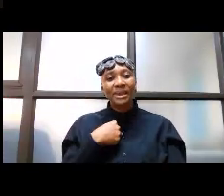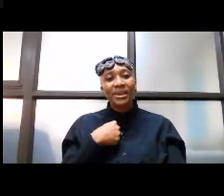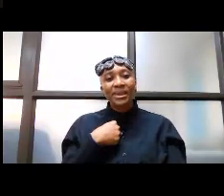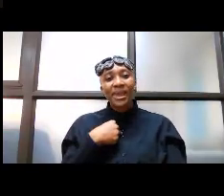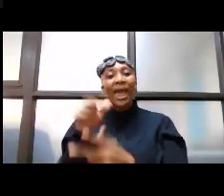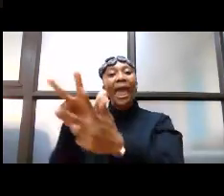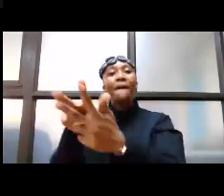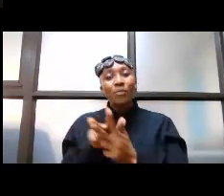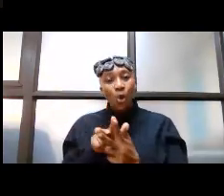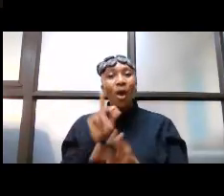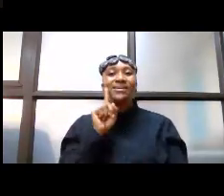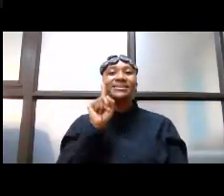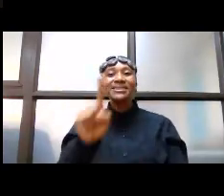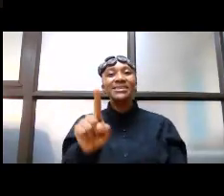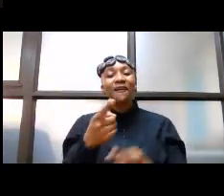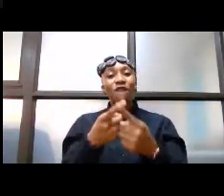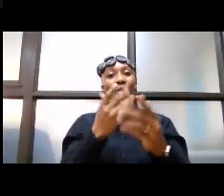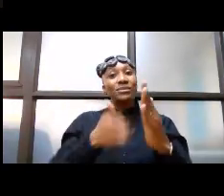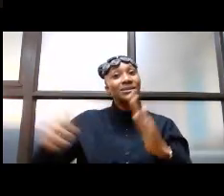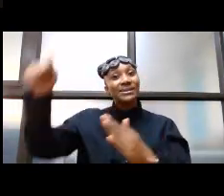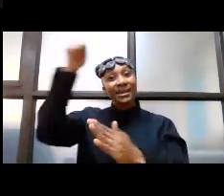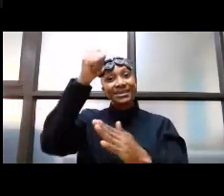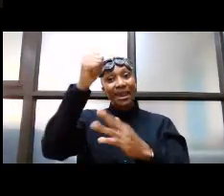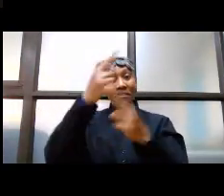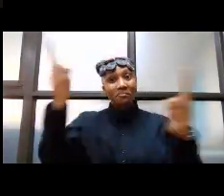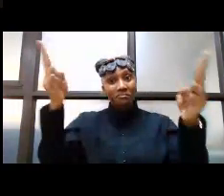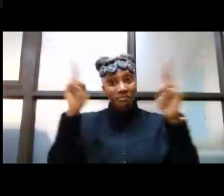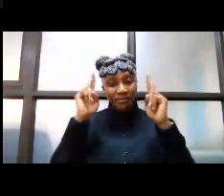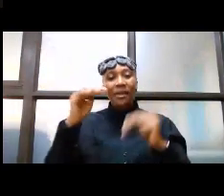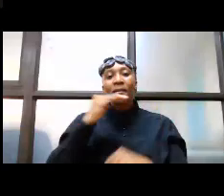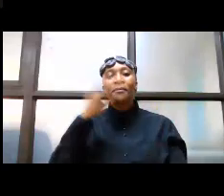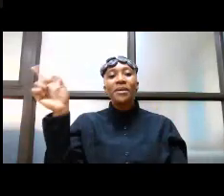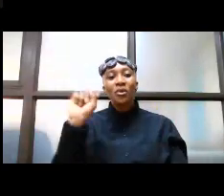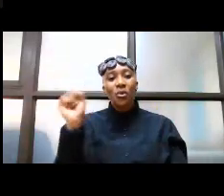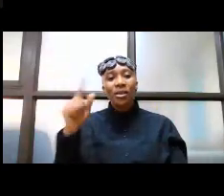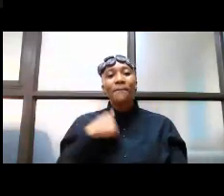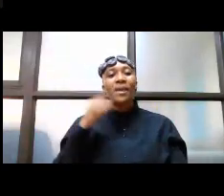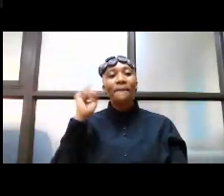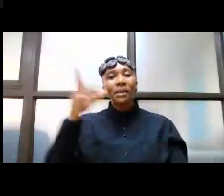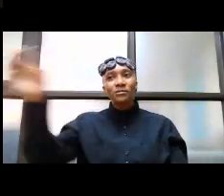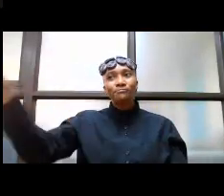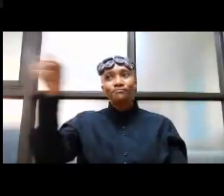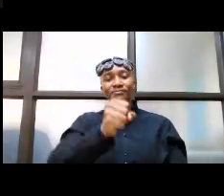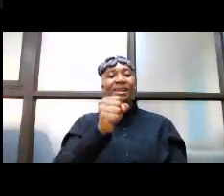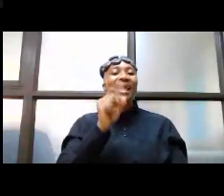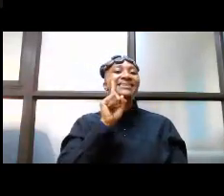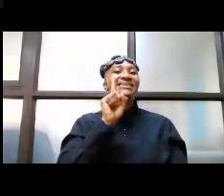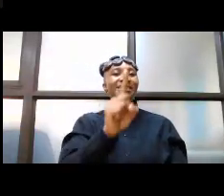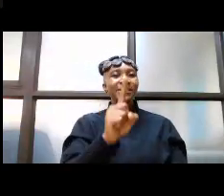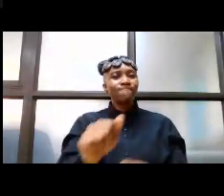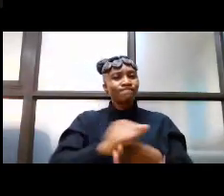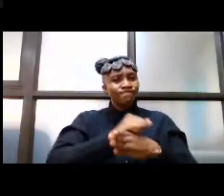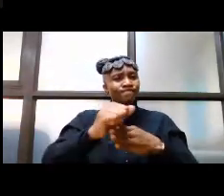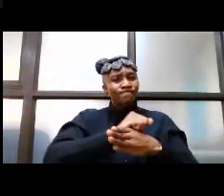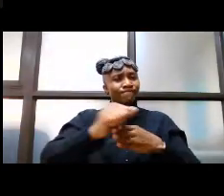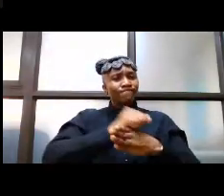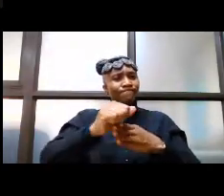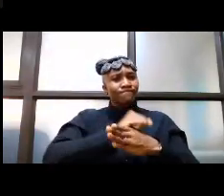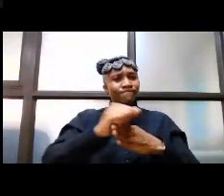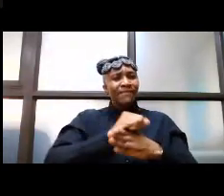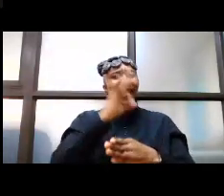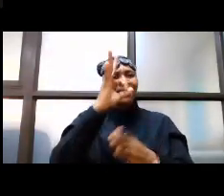I would have to take, off that teacher 3 months just to teach them about